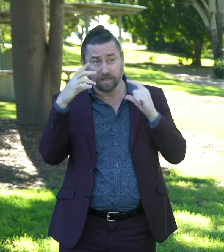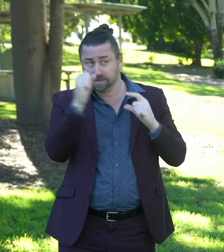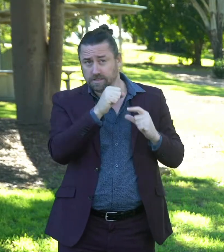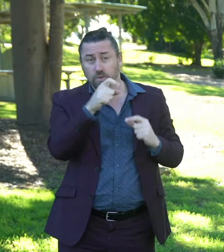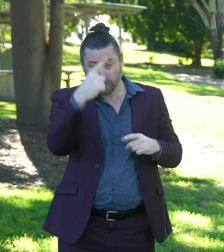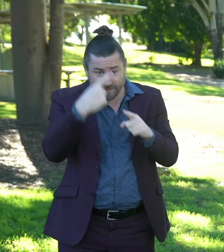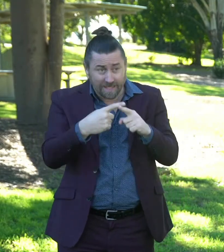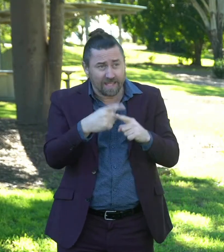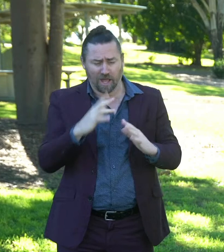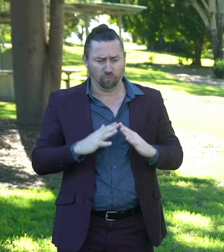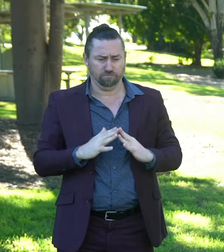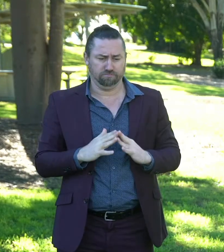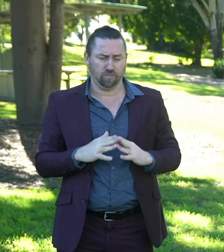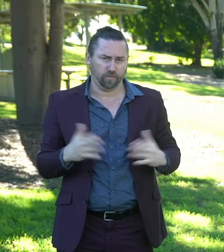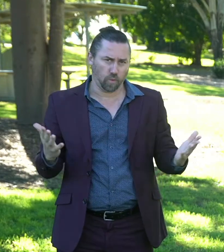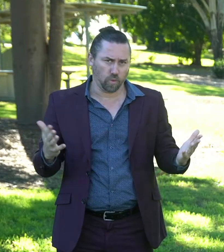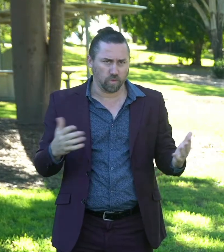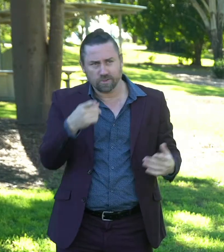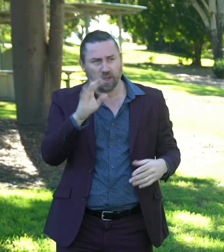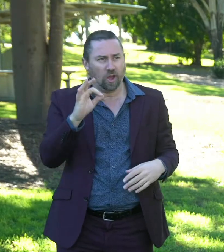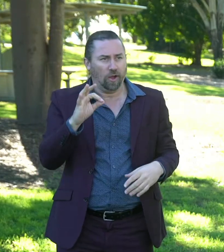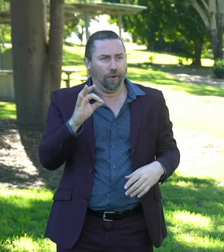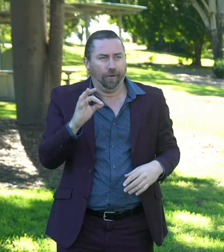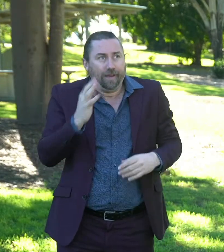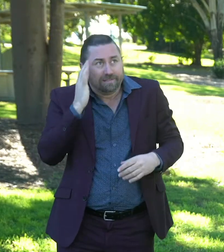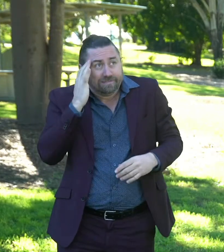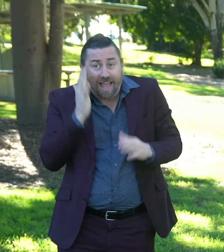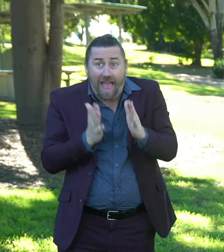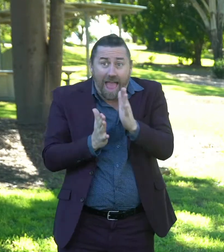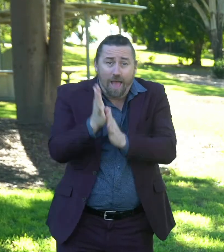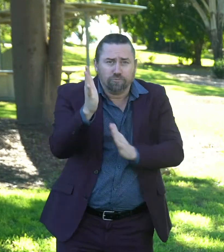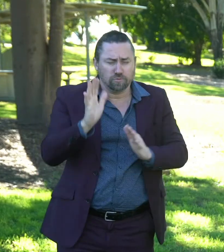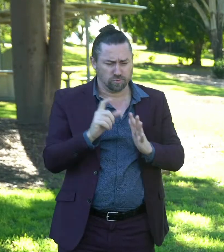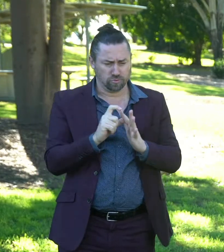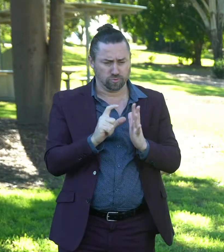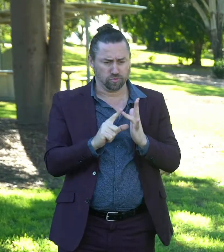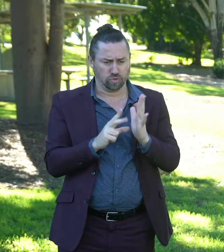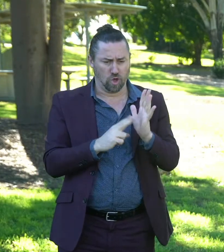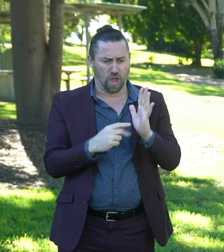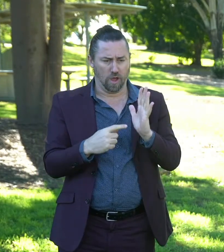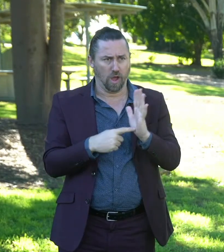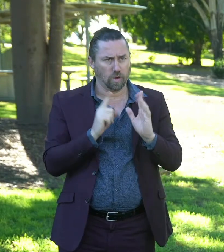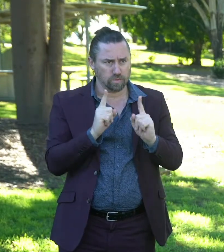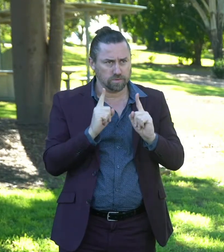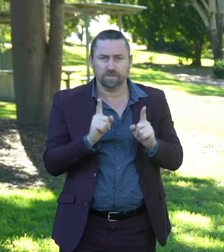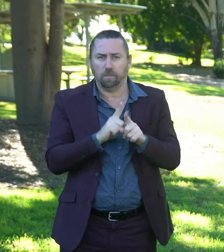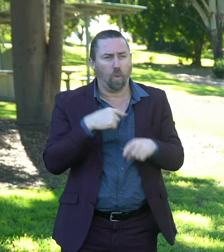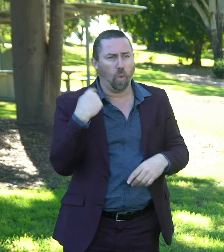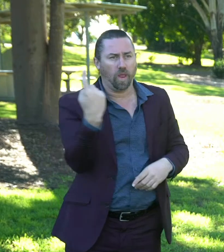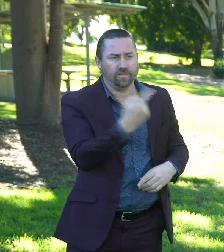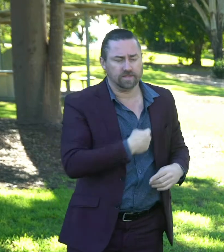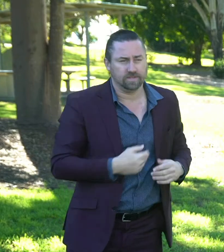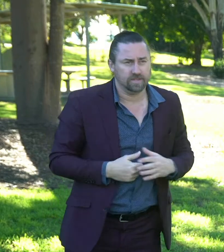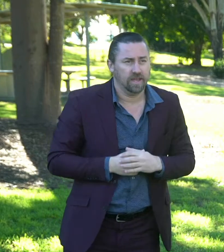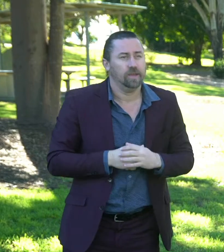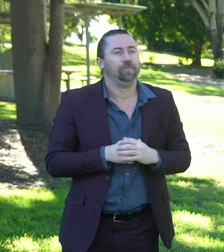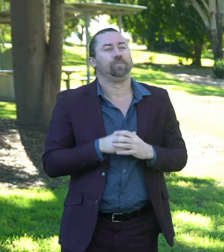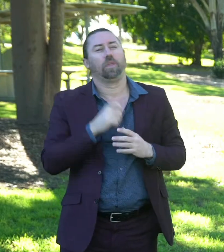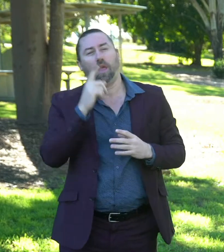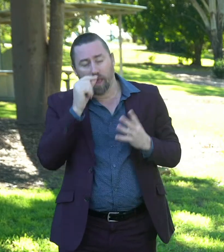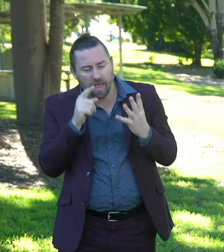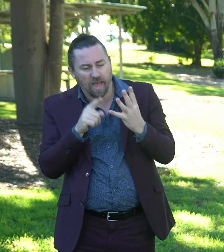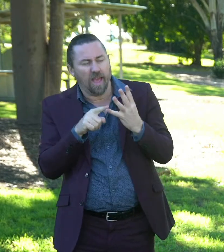they're sick, stay home. Don't leave as occurs for everyone. Then they can leave